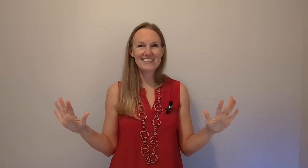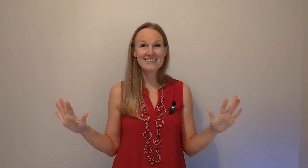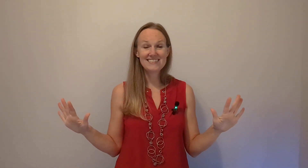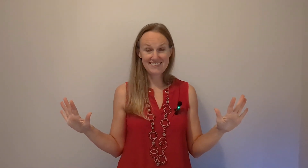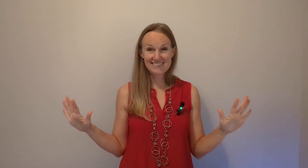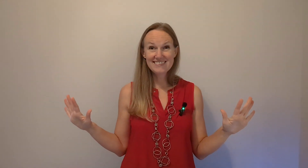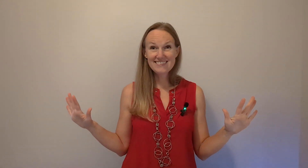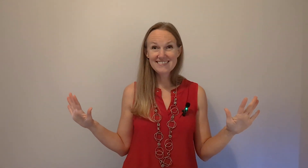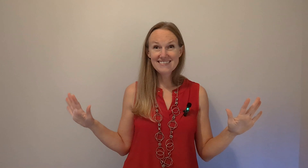done.